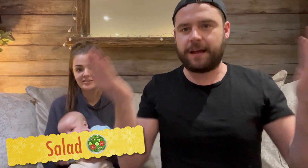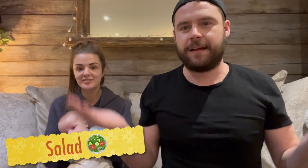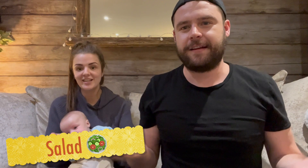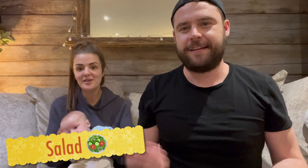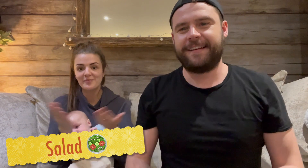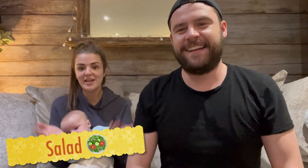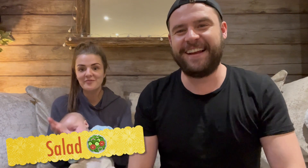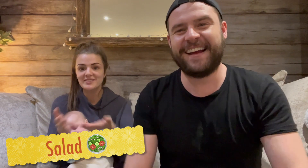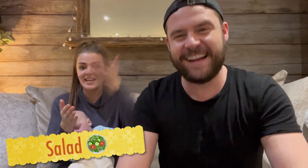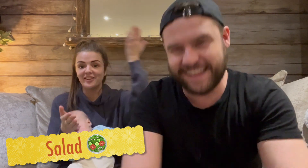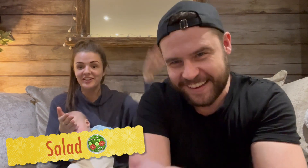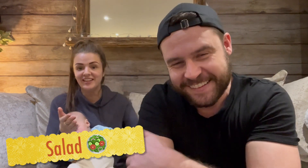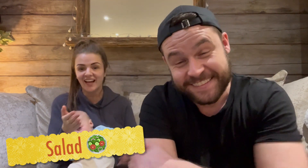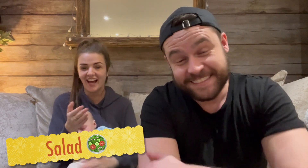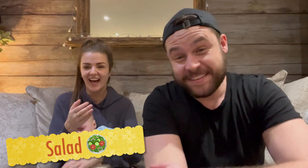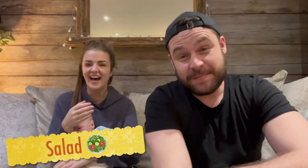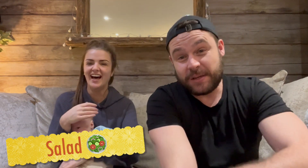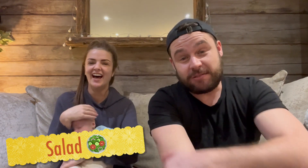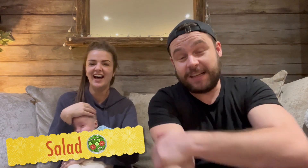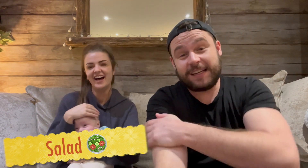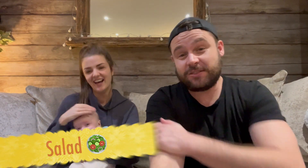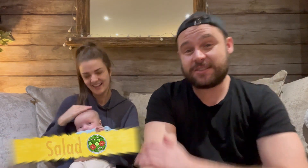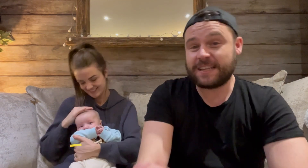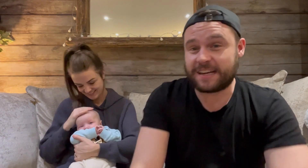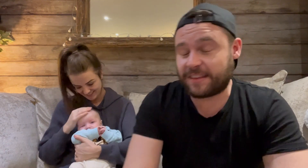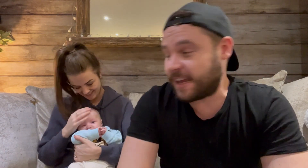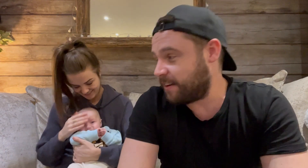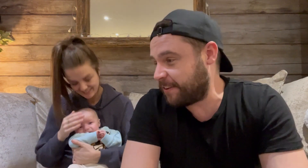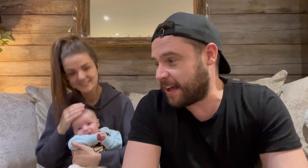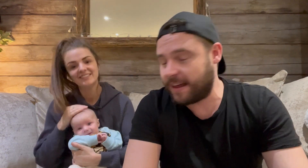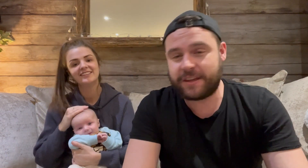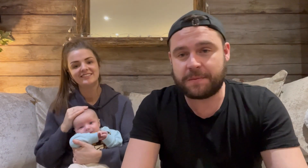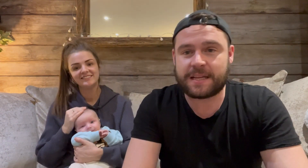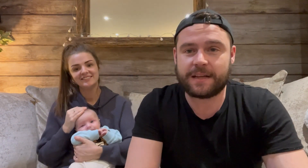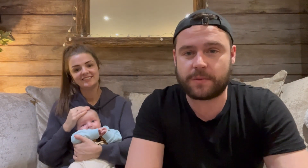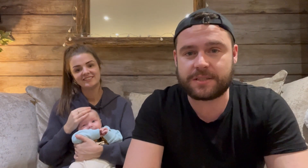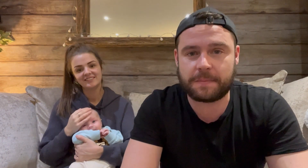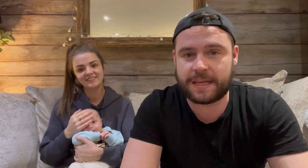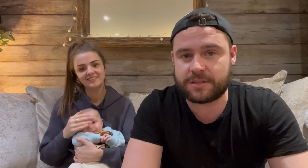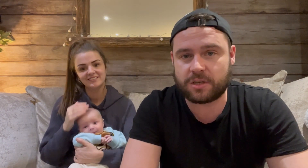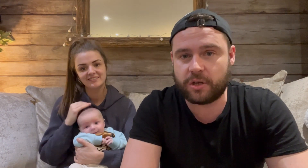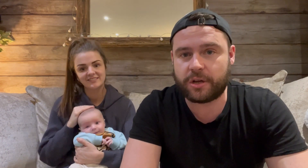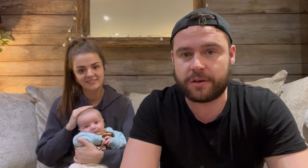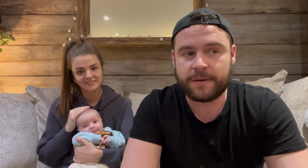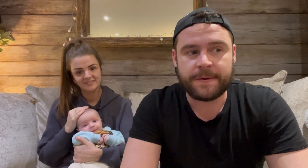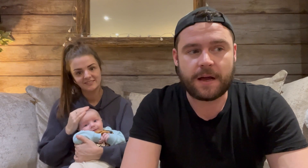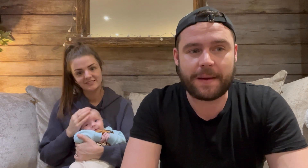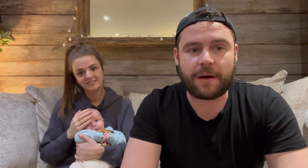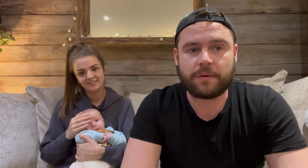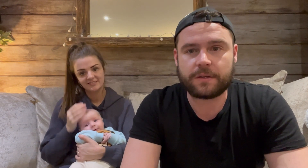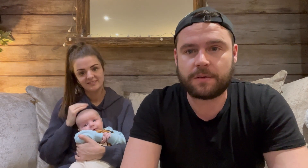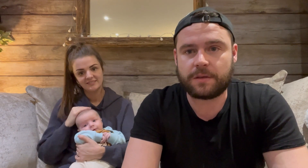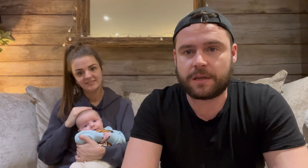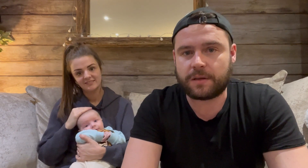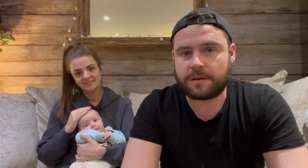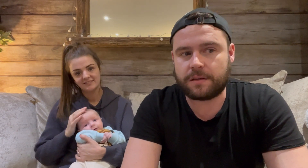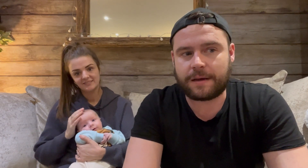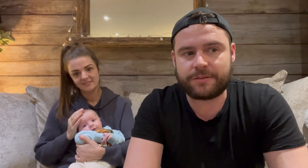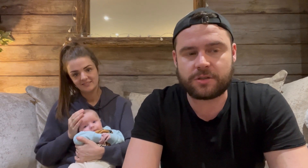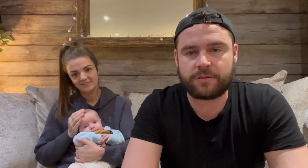like you're playing with salad. But it's really interesting, and I think anything like that you start to actually begin to learn about, you know, you have to sort of throw